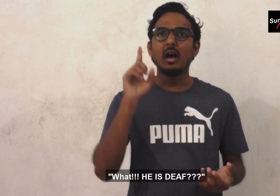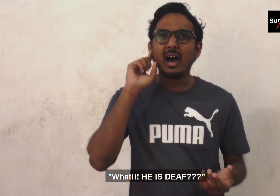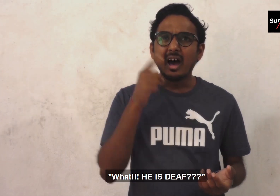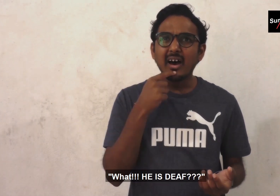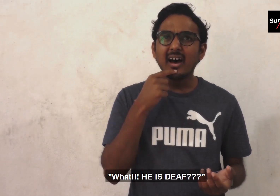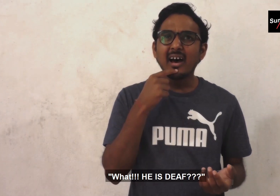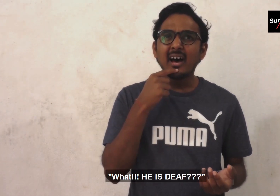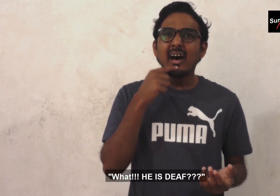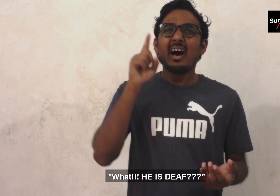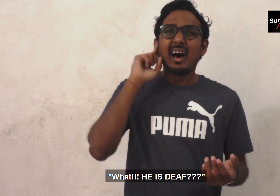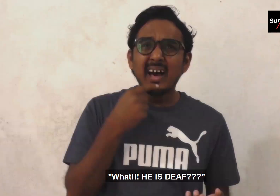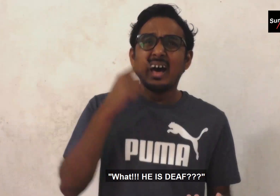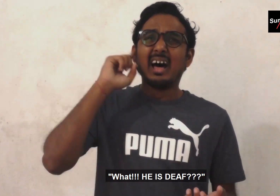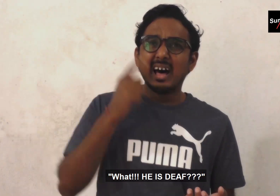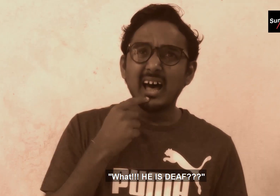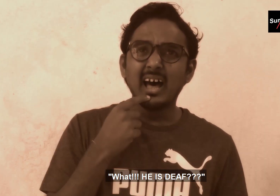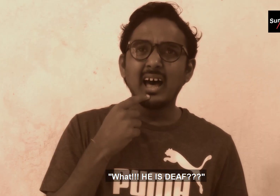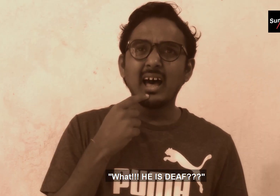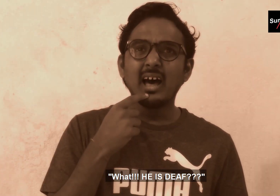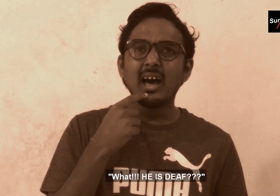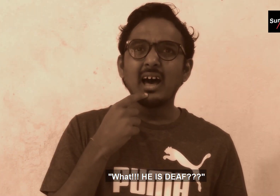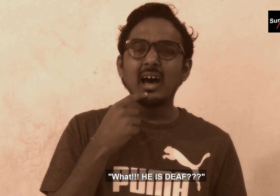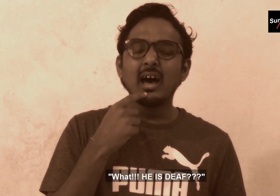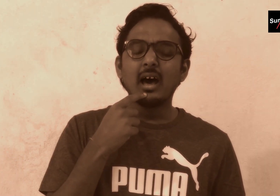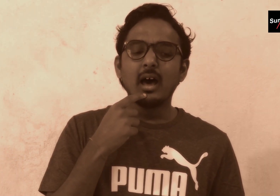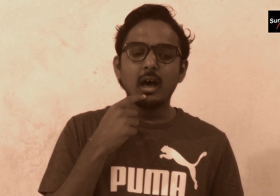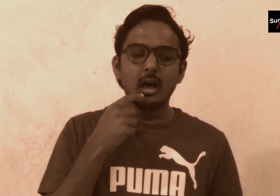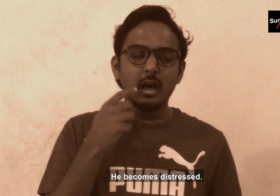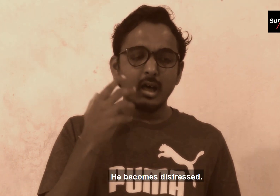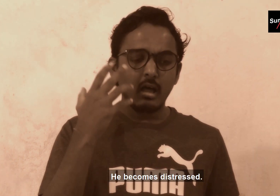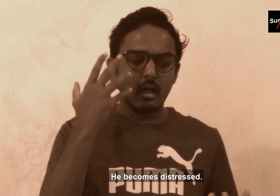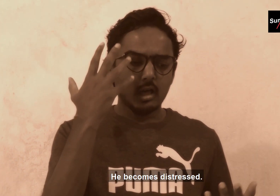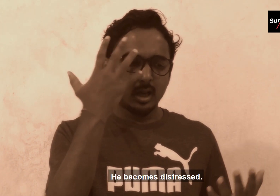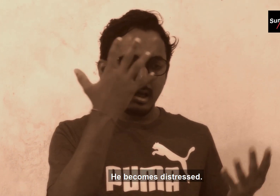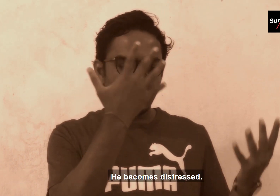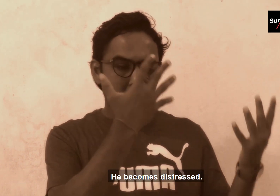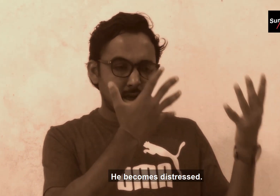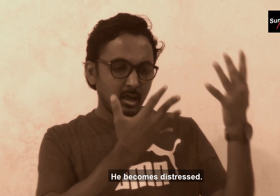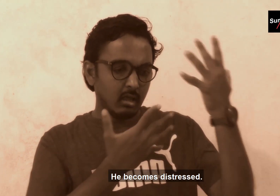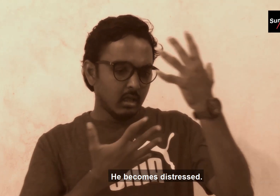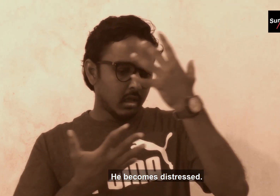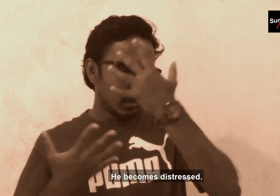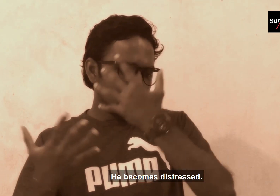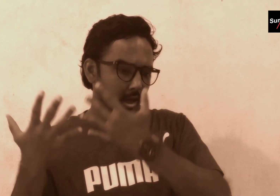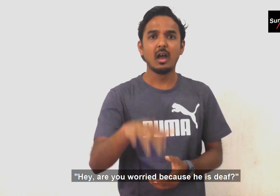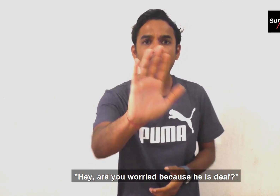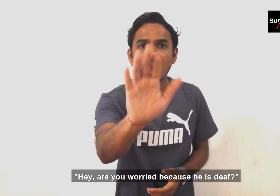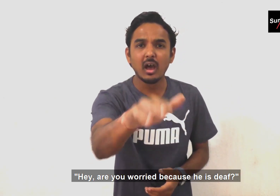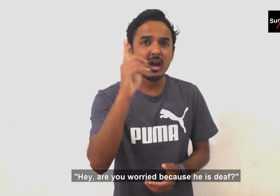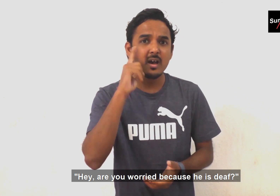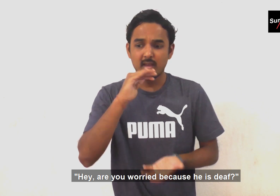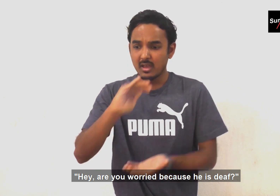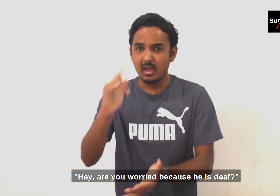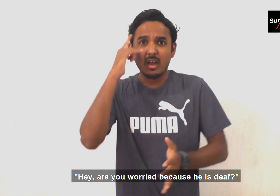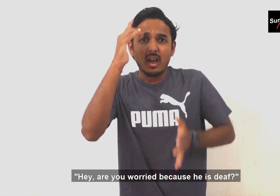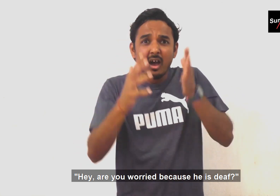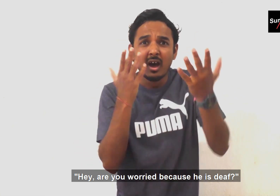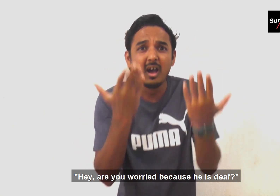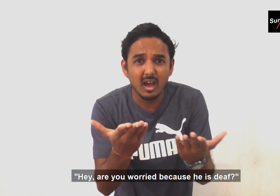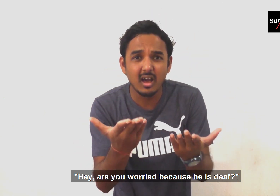What? He is deaf. He becomes distressed. Hey, are you worried because he